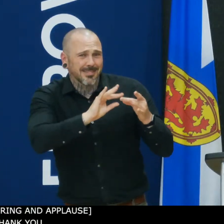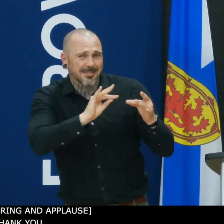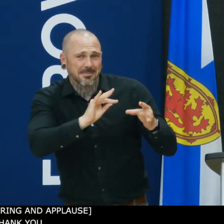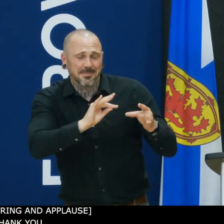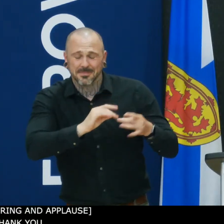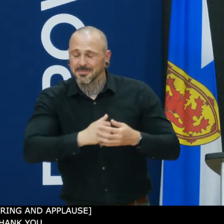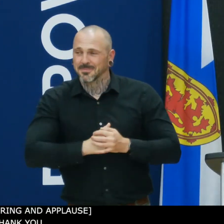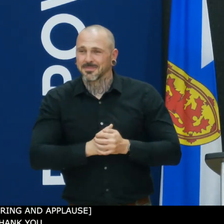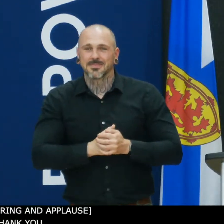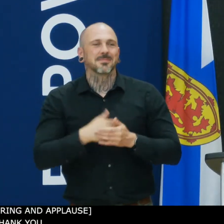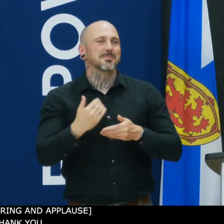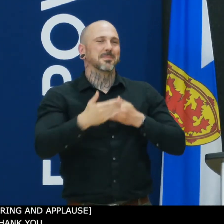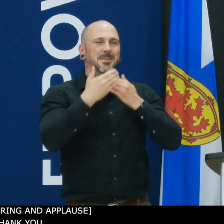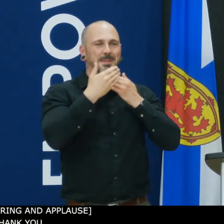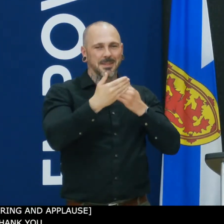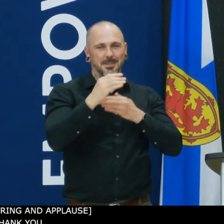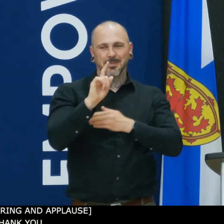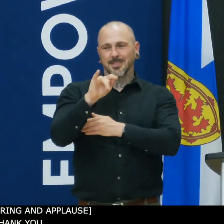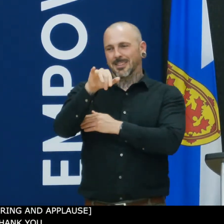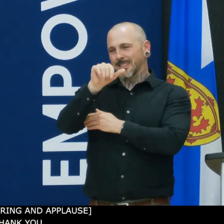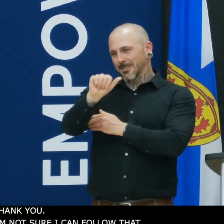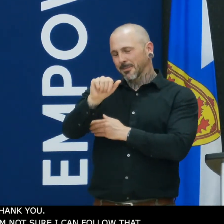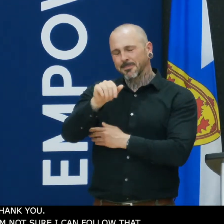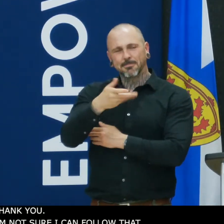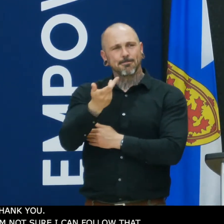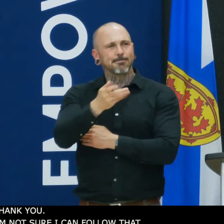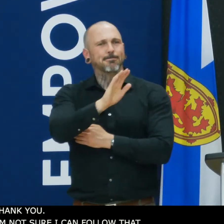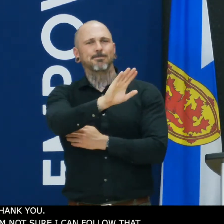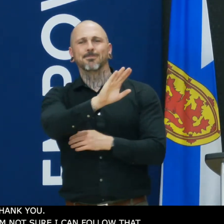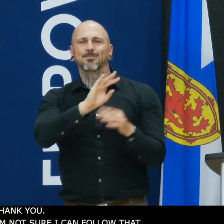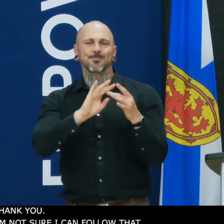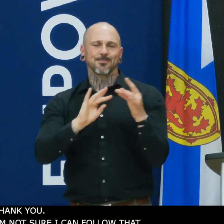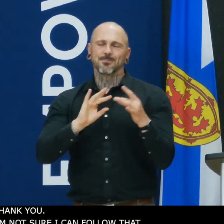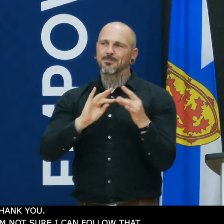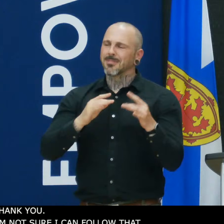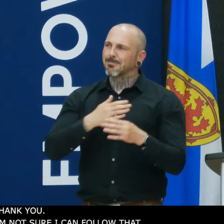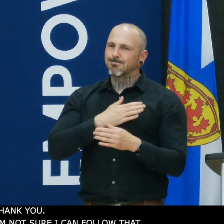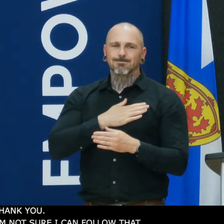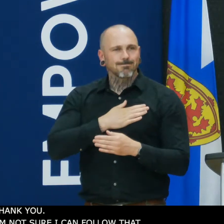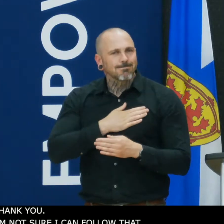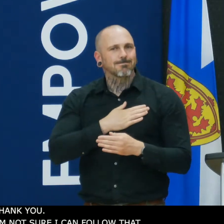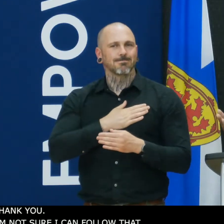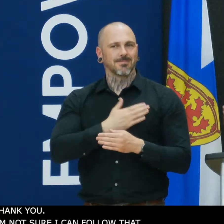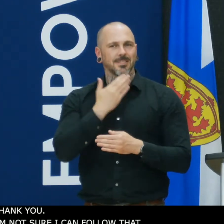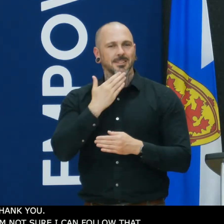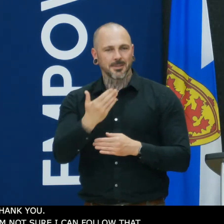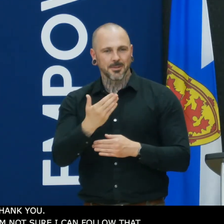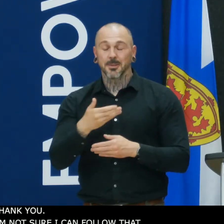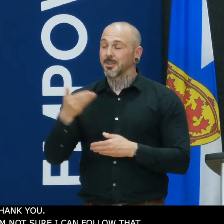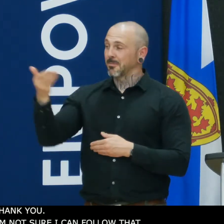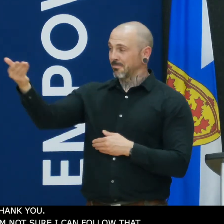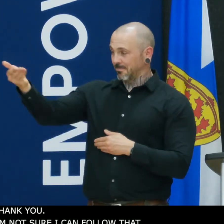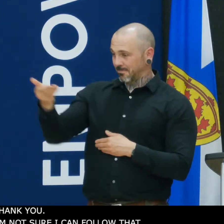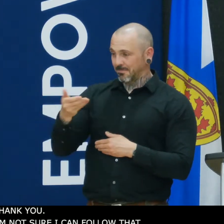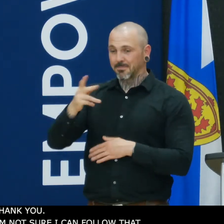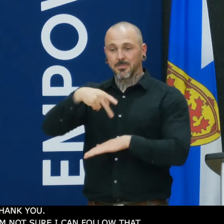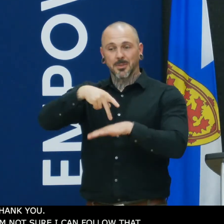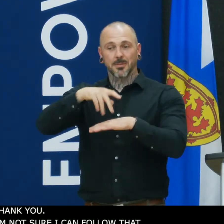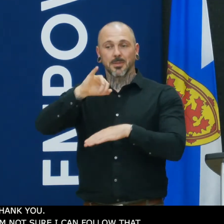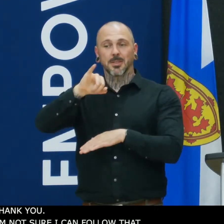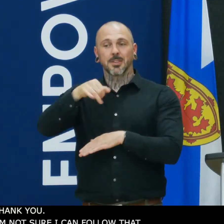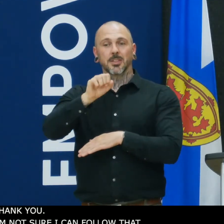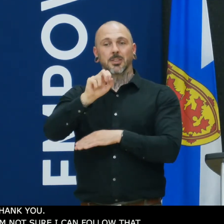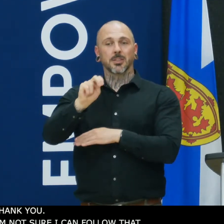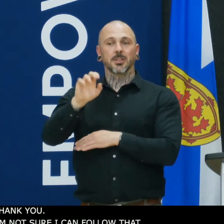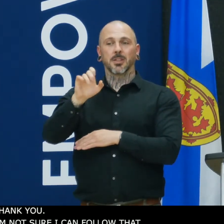Just want to thank you, Alicia, for such a heartfelt valedictory address. I'd like to call on Principal Jason